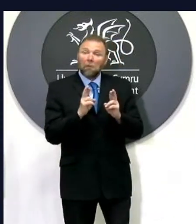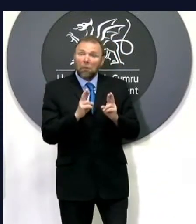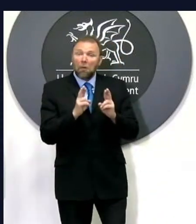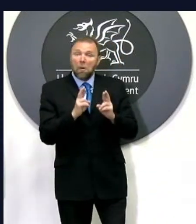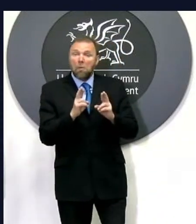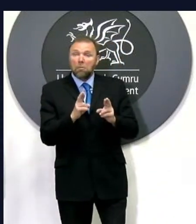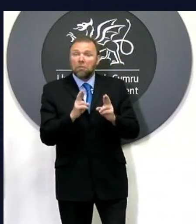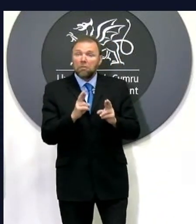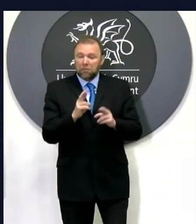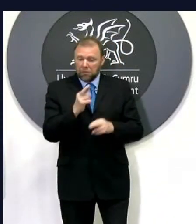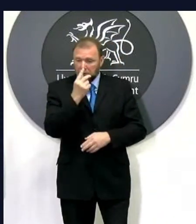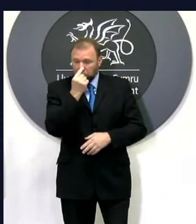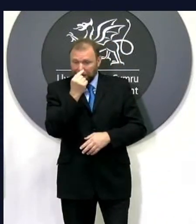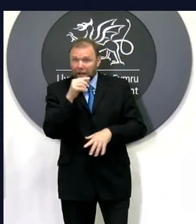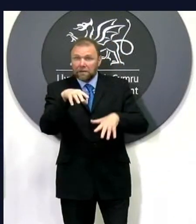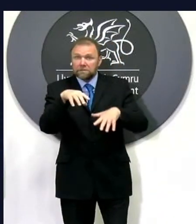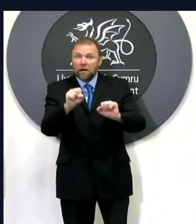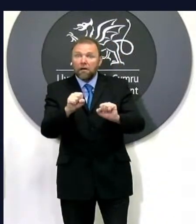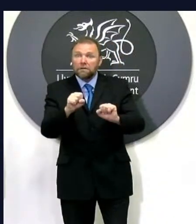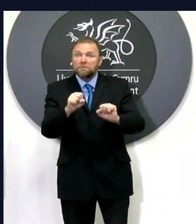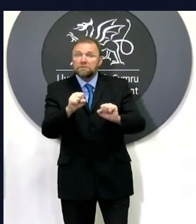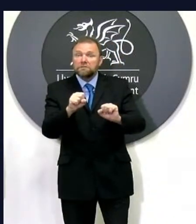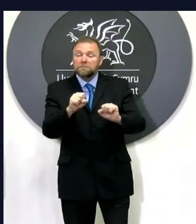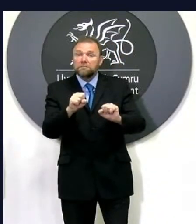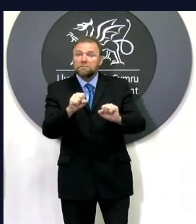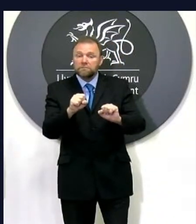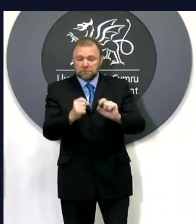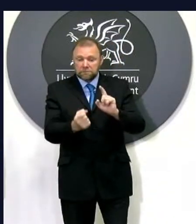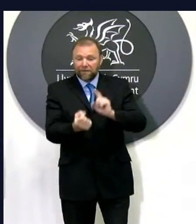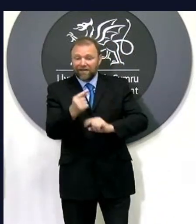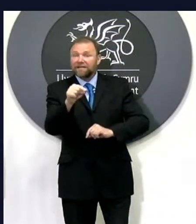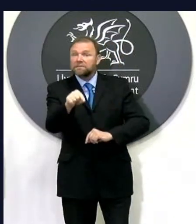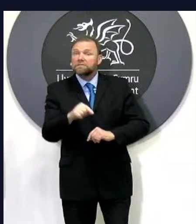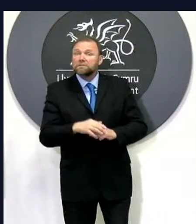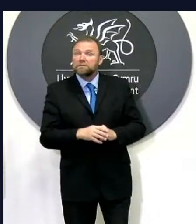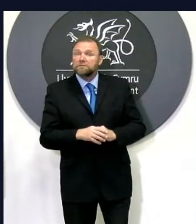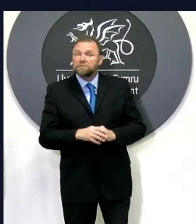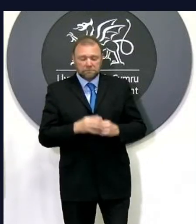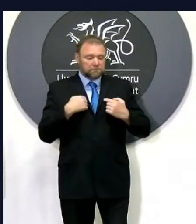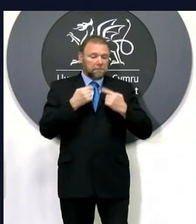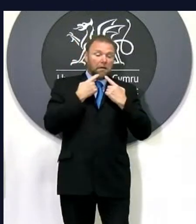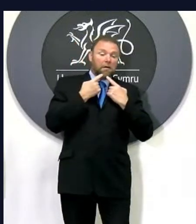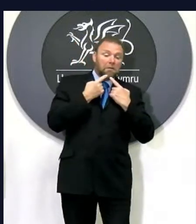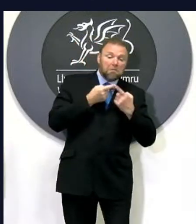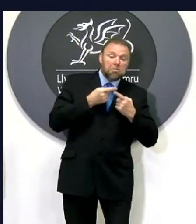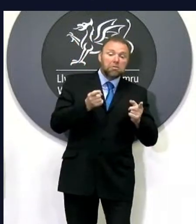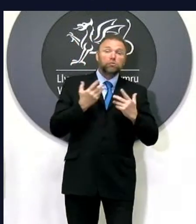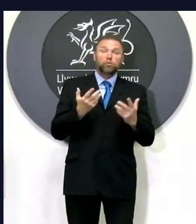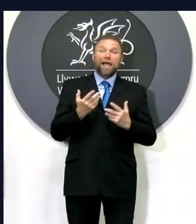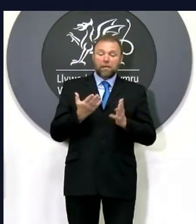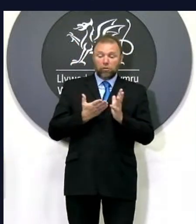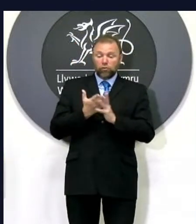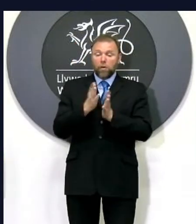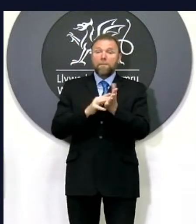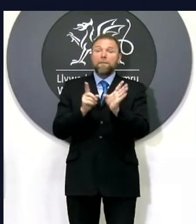you describe can begin to resume. The announcement today is that in the month of May,